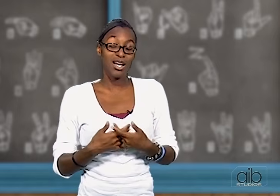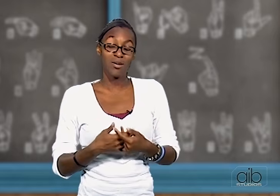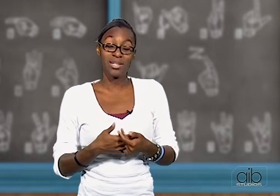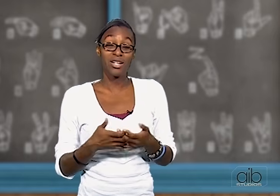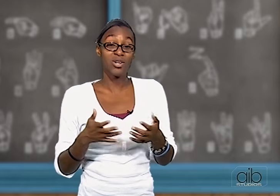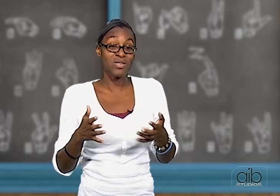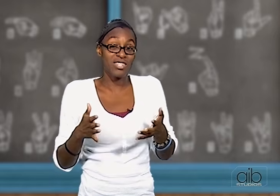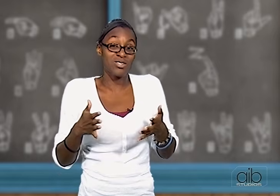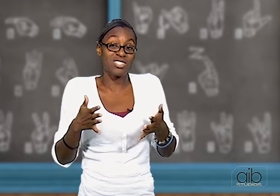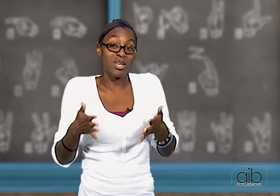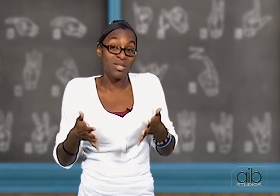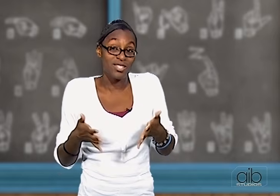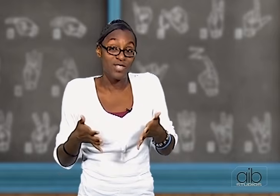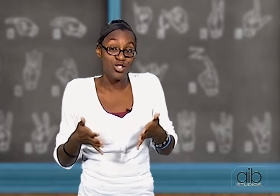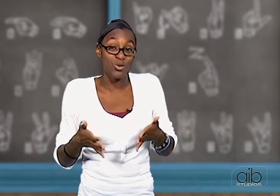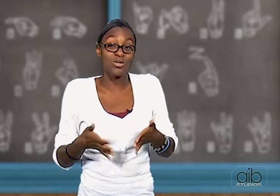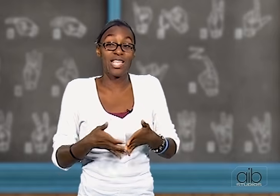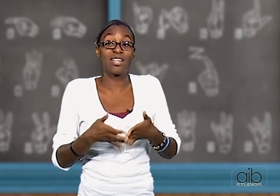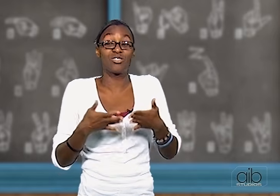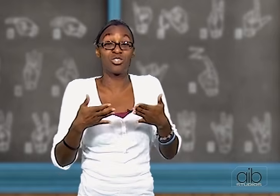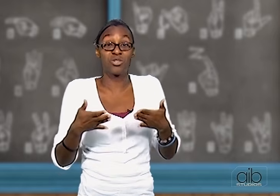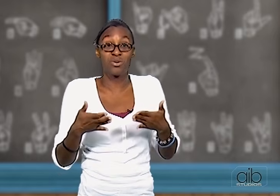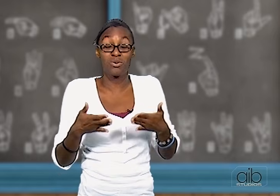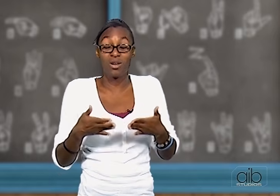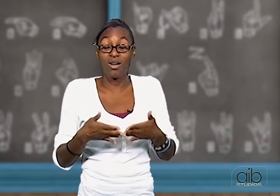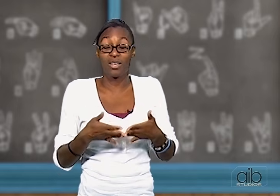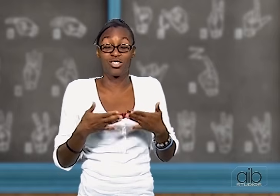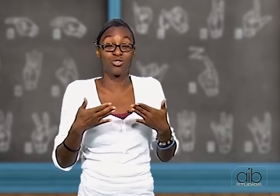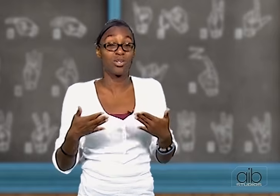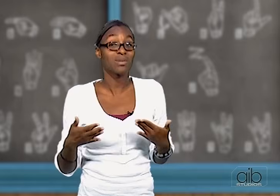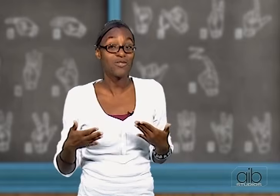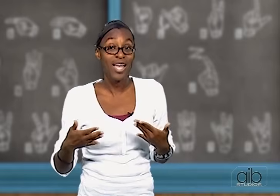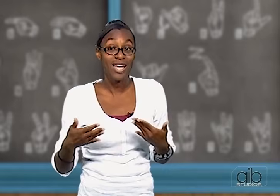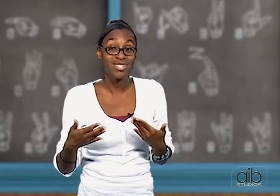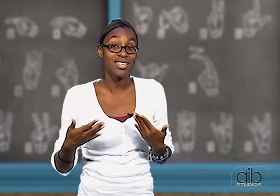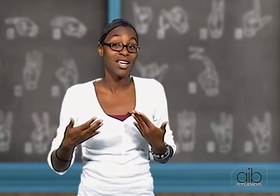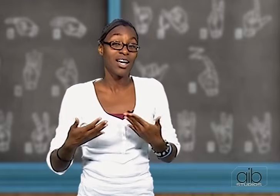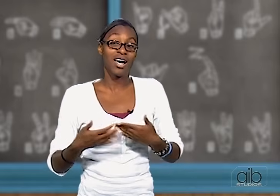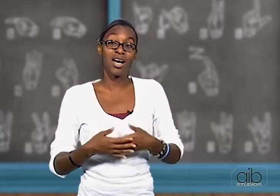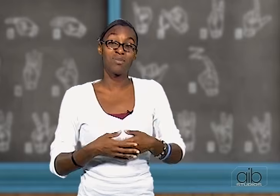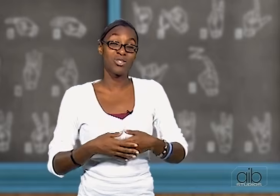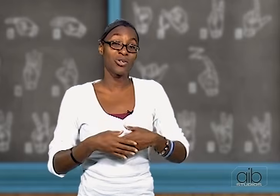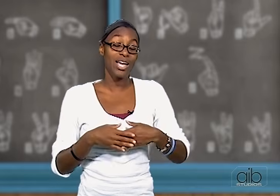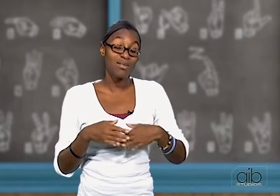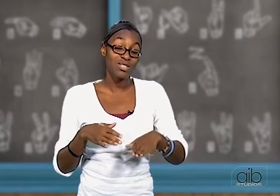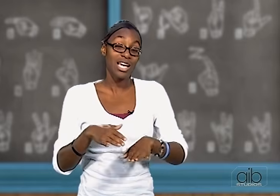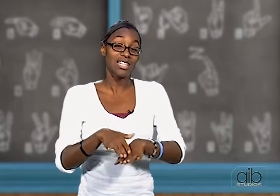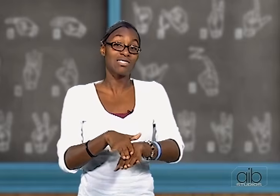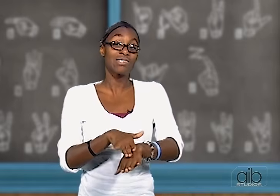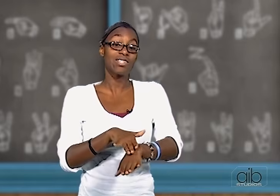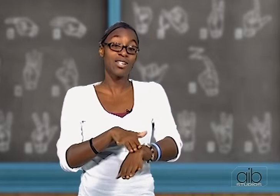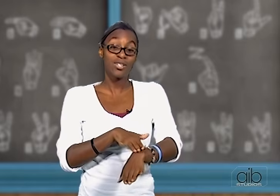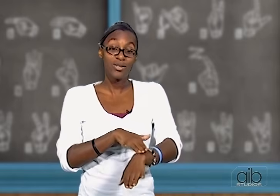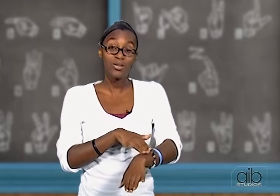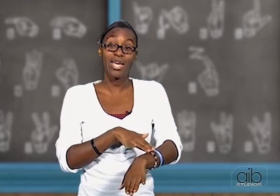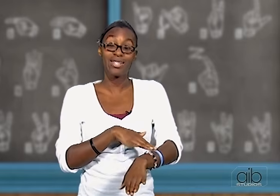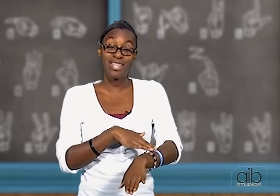and I know that there's some individuals that do talk extremely fast, but you're gonna have to kind of slow that